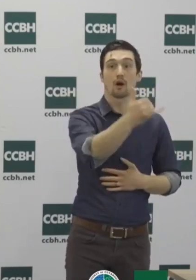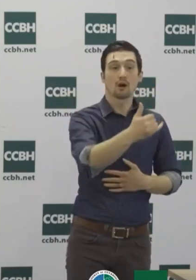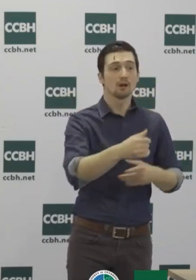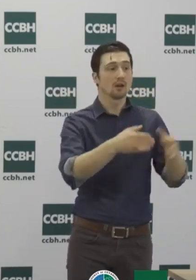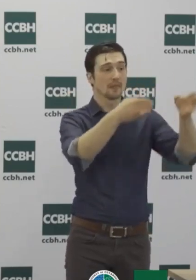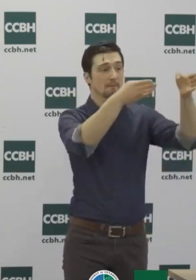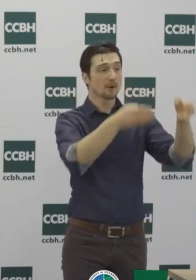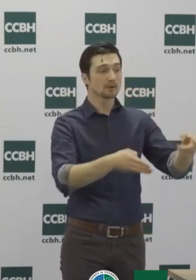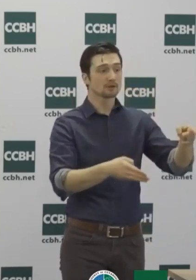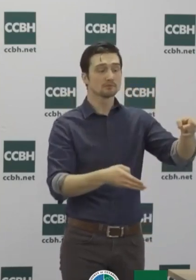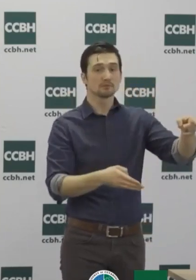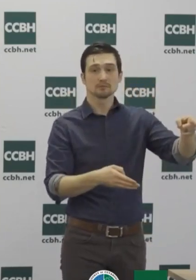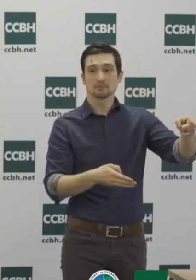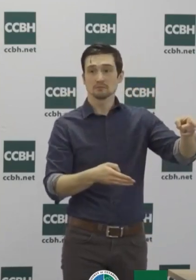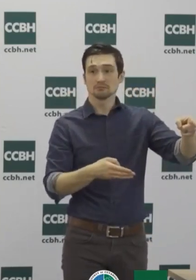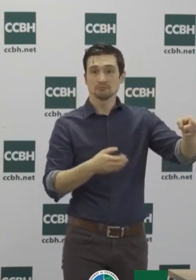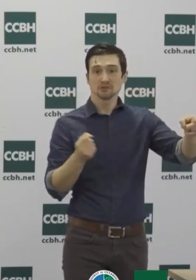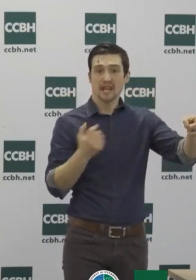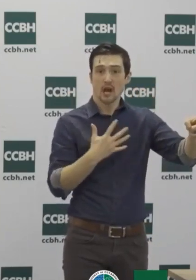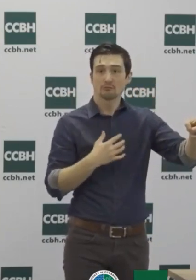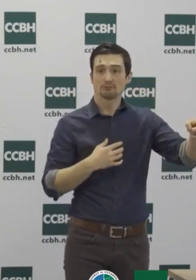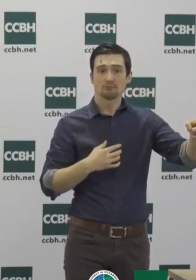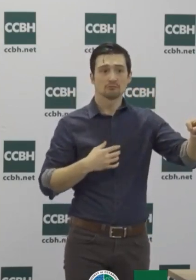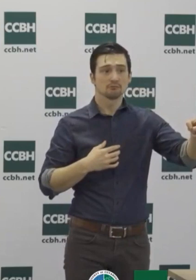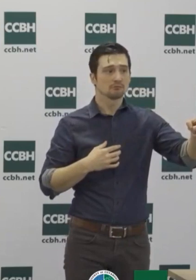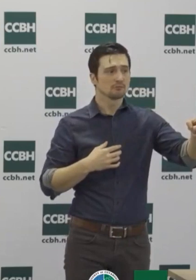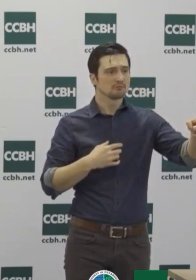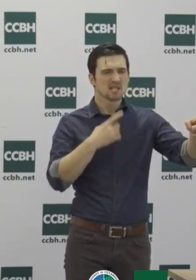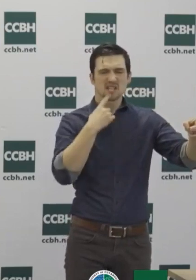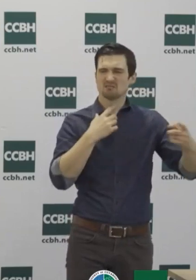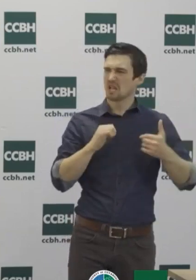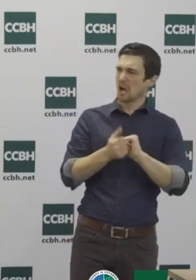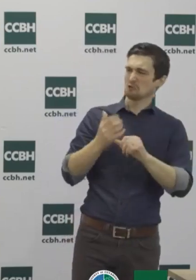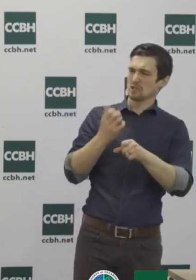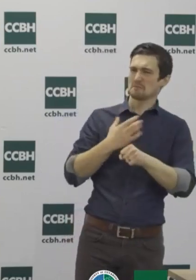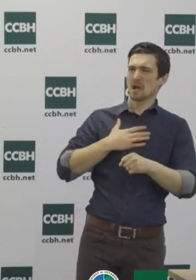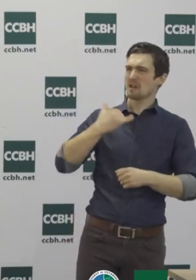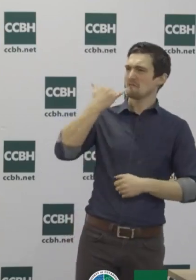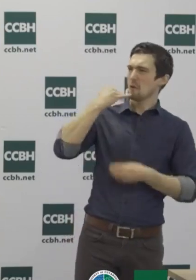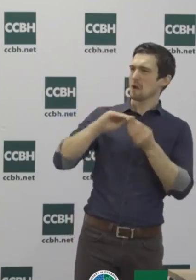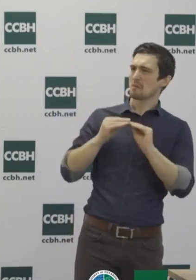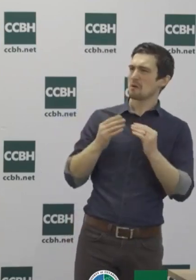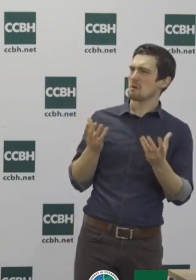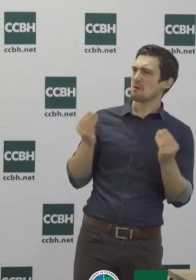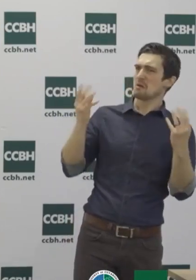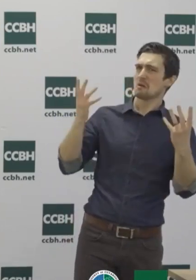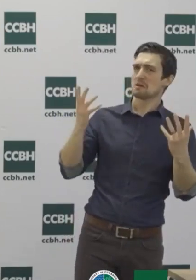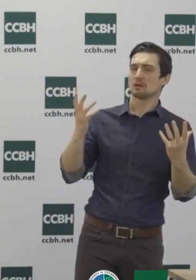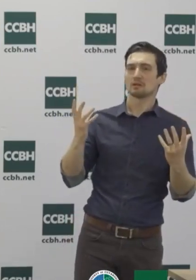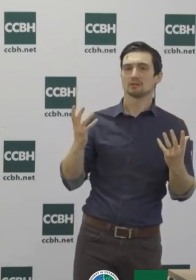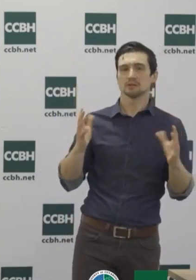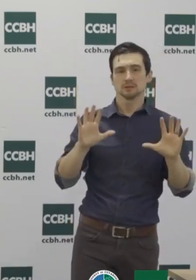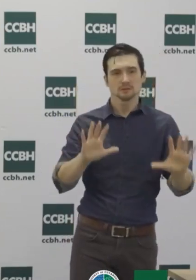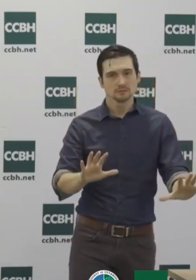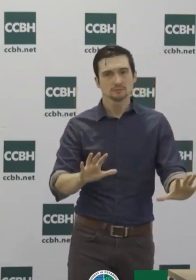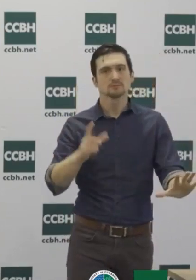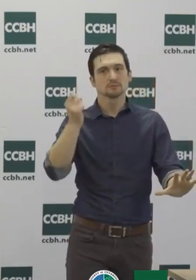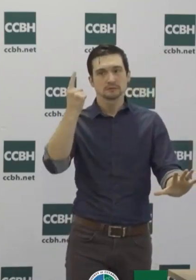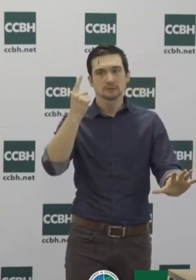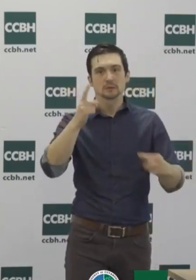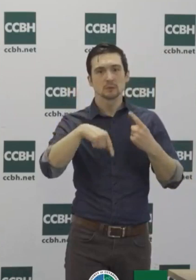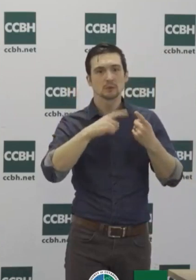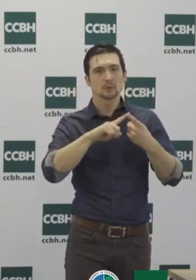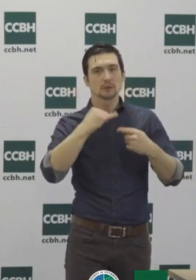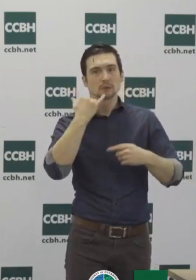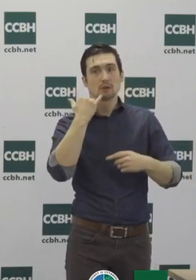some cases, people are angry. They're confused on how we got their number. But we also want people to understand that when we do call,